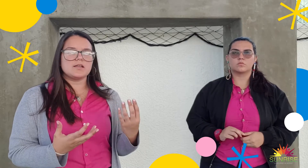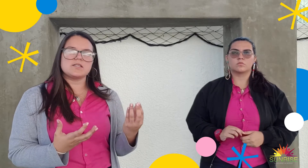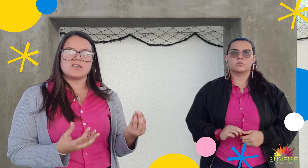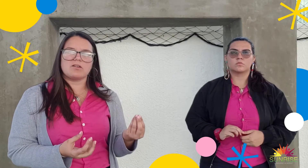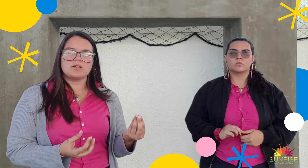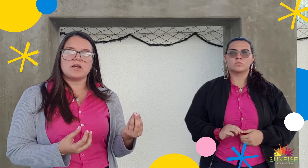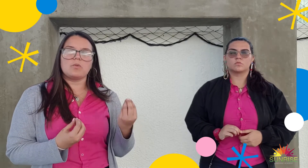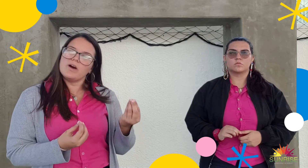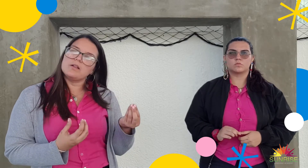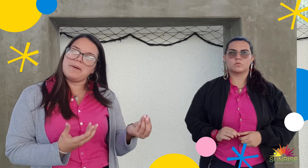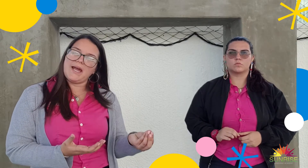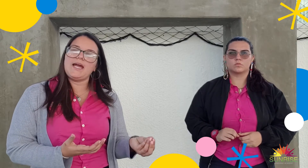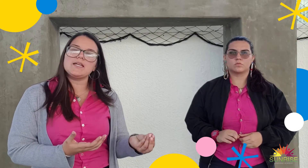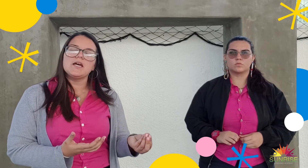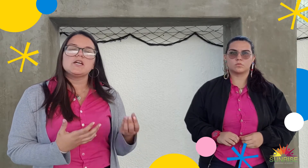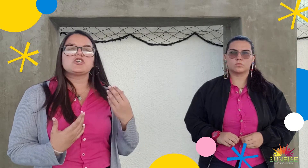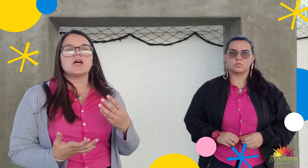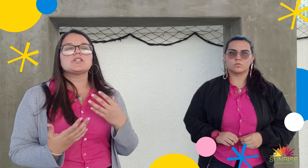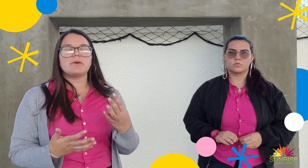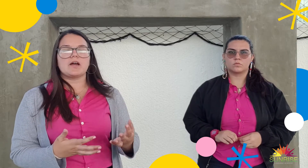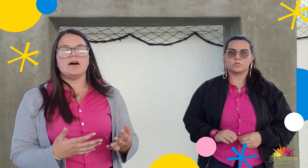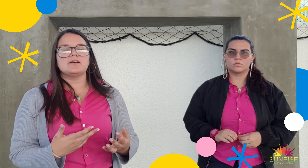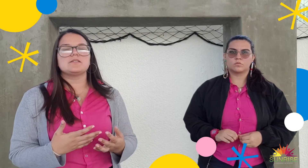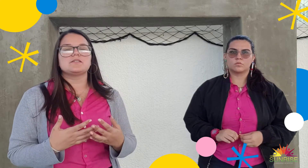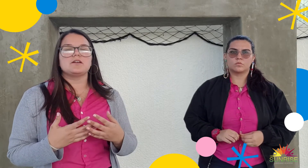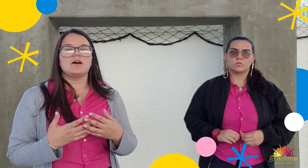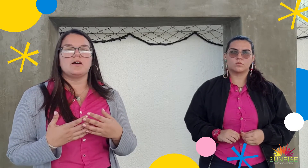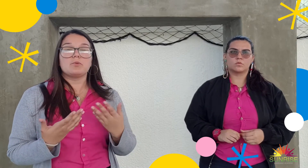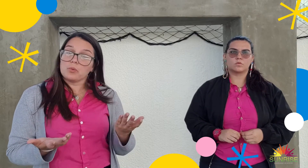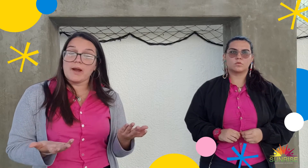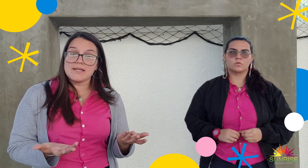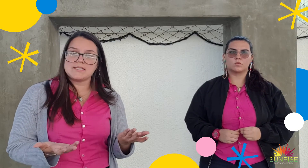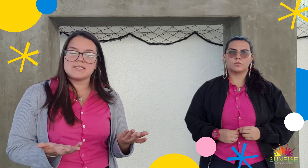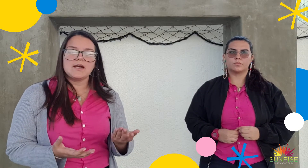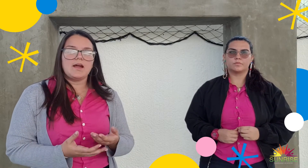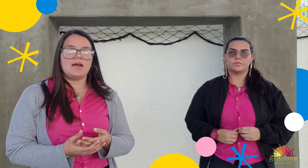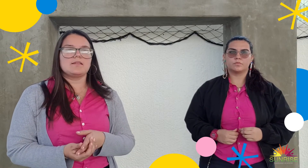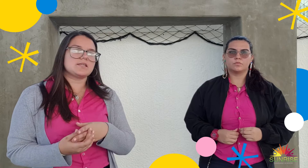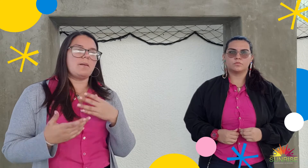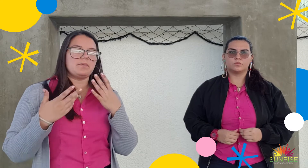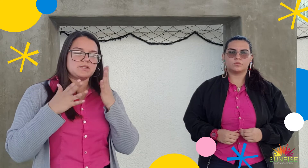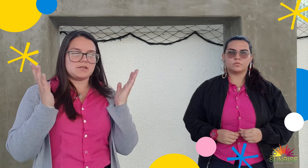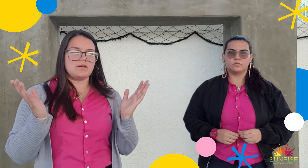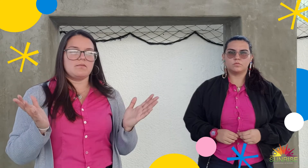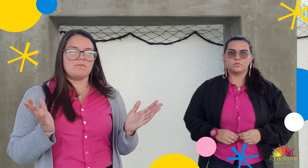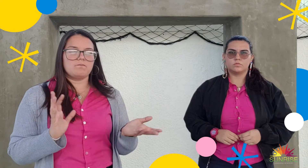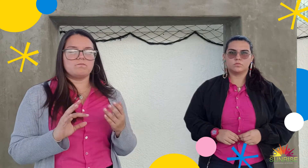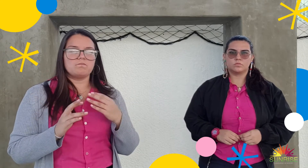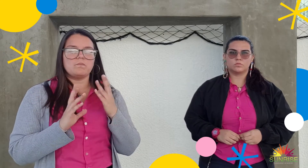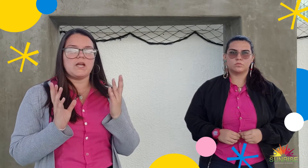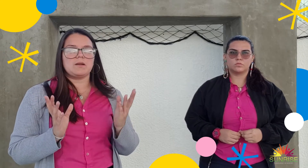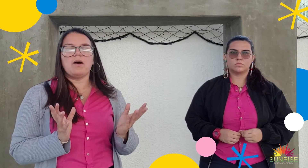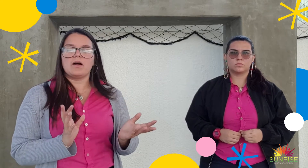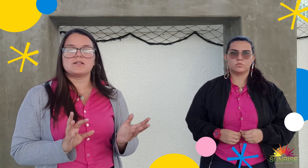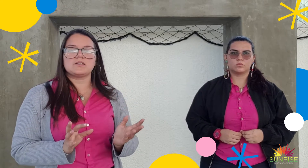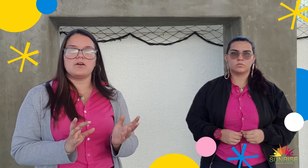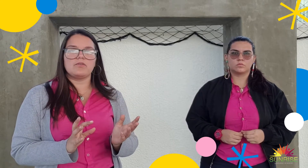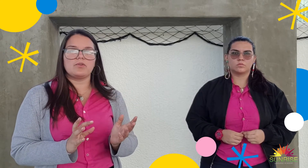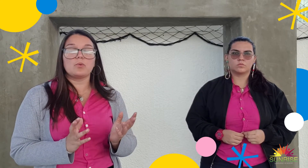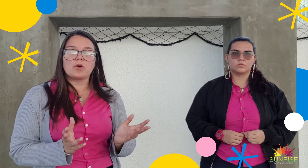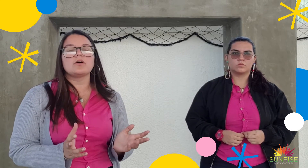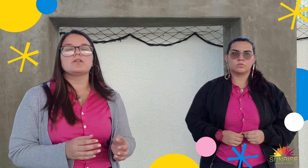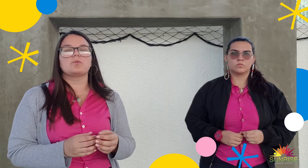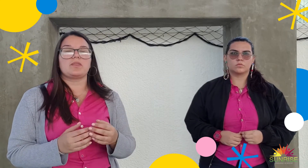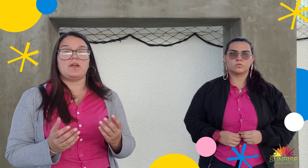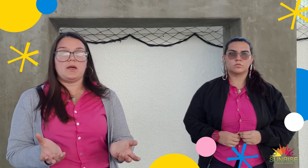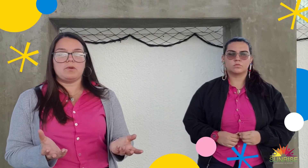are not necessarily well paid just because of the race. And this happens in many parts of